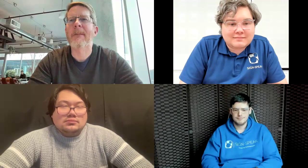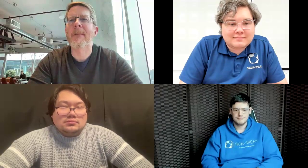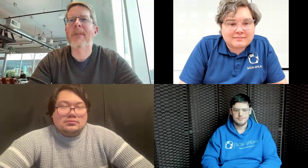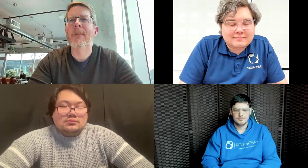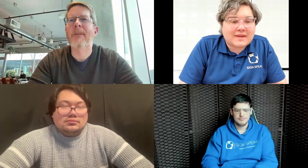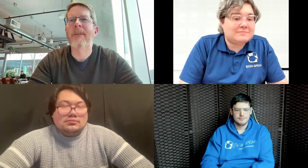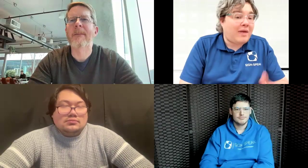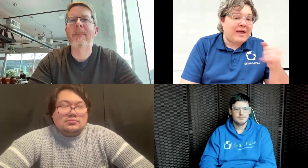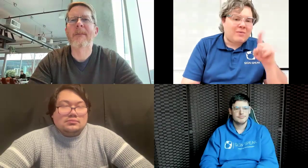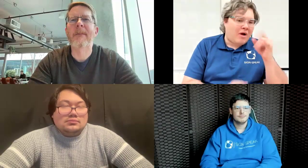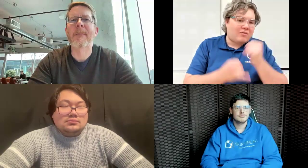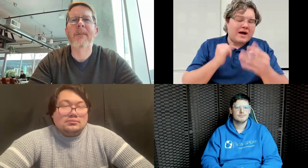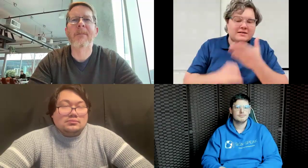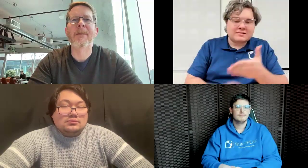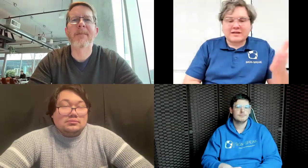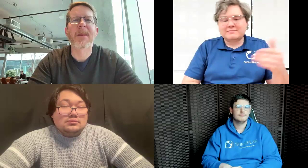So, Nicholas, did you want to say something as well?